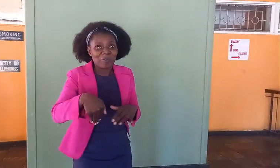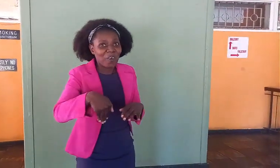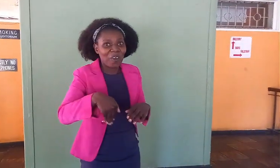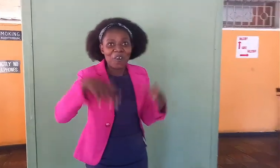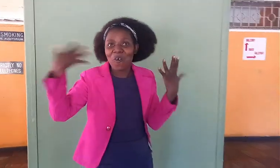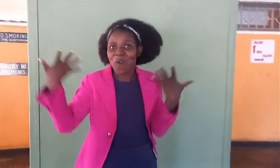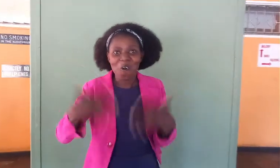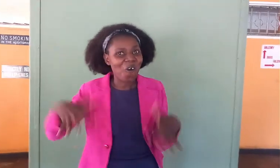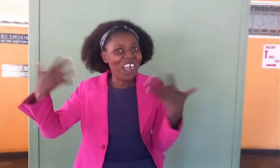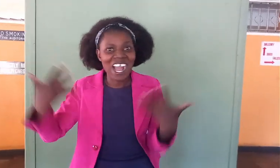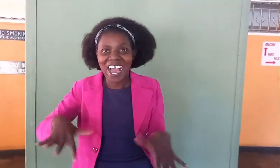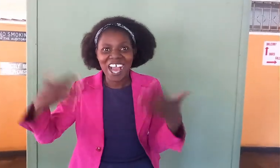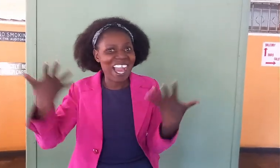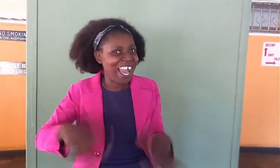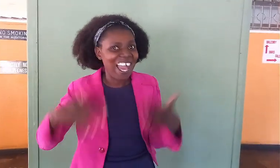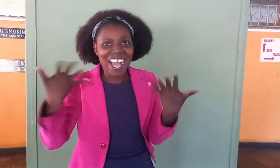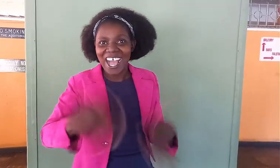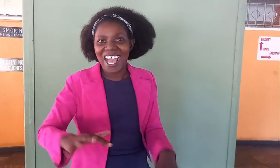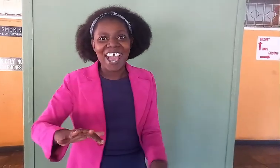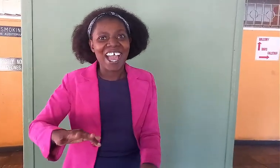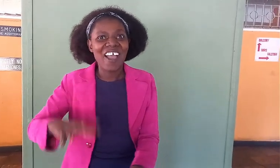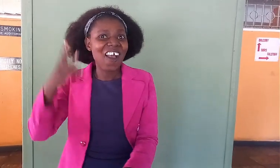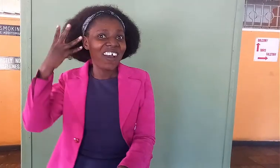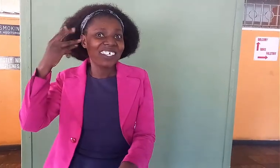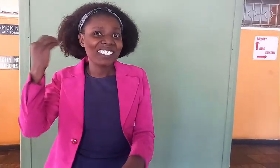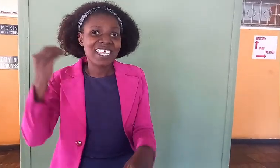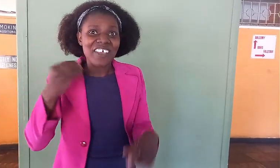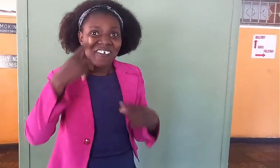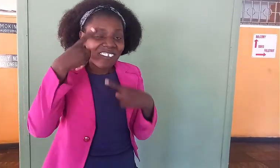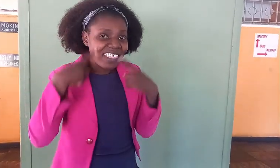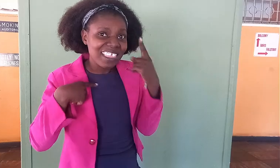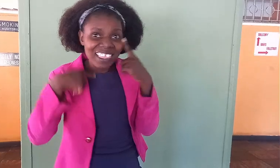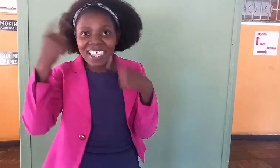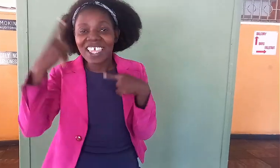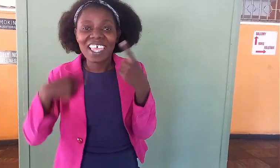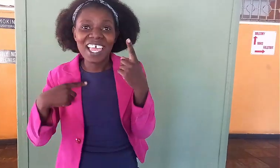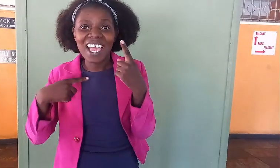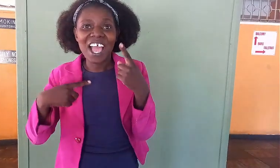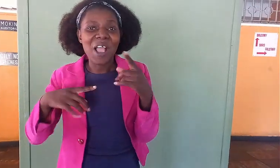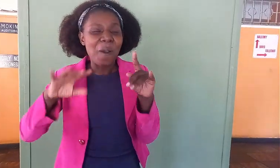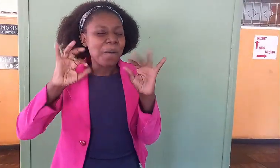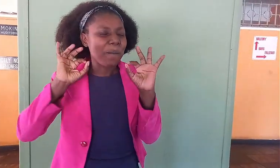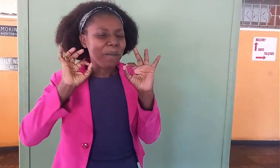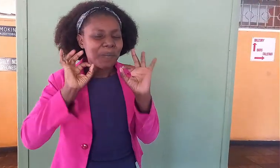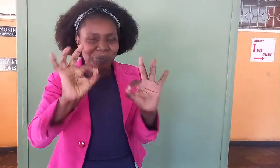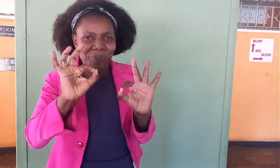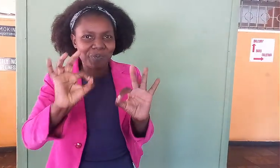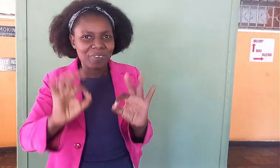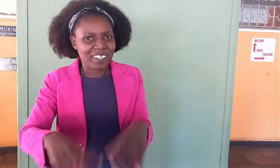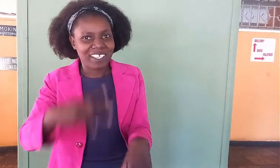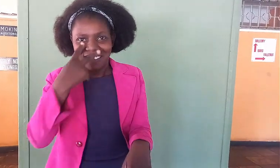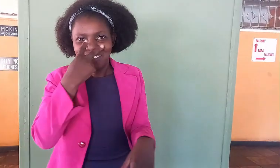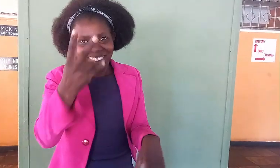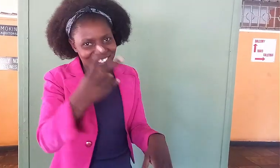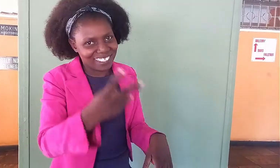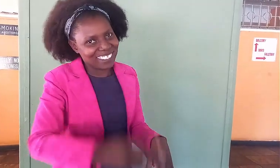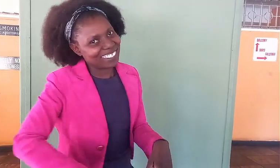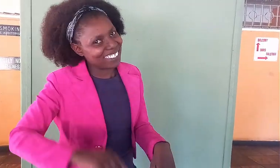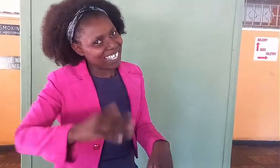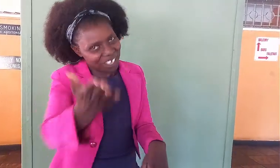appreciate what will be happening. So, we're all excited about the show tomorrow. That